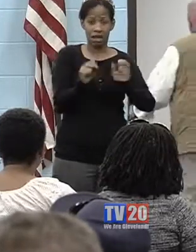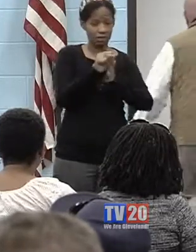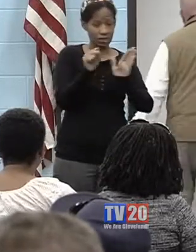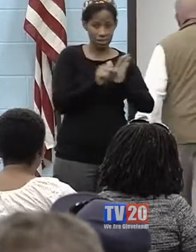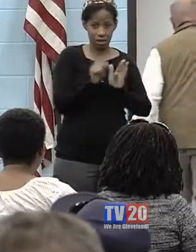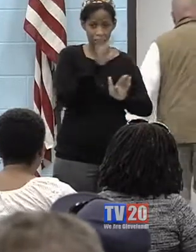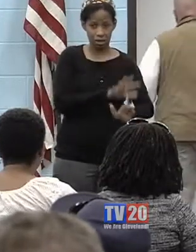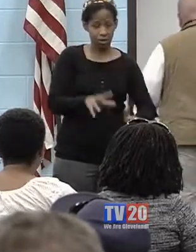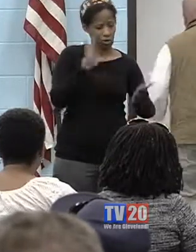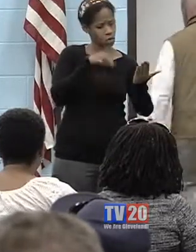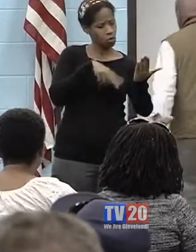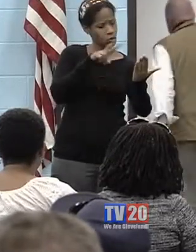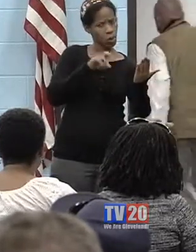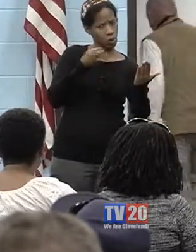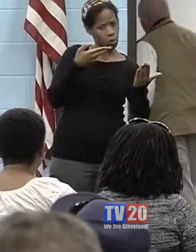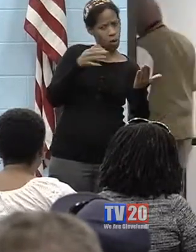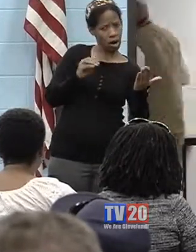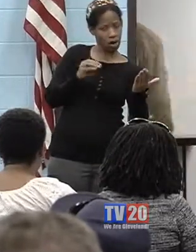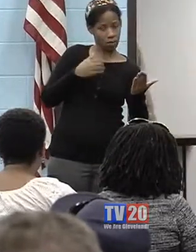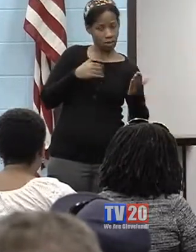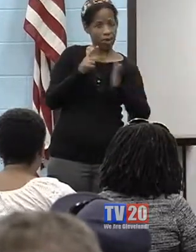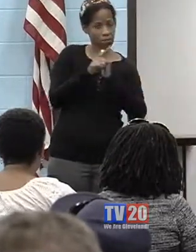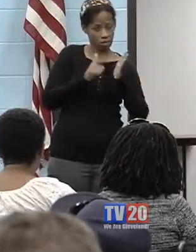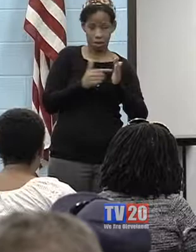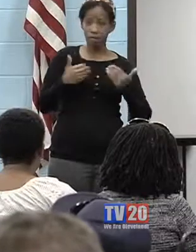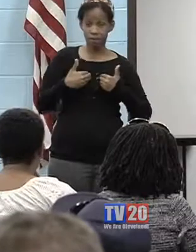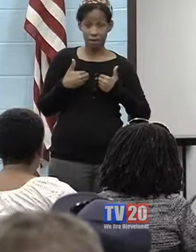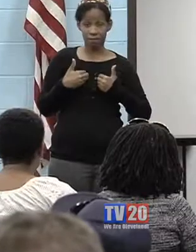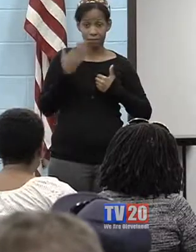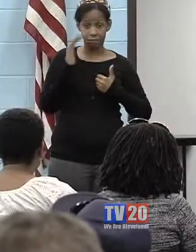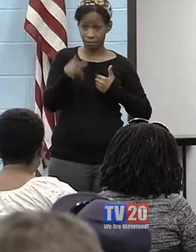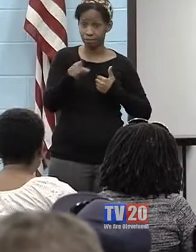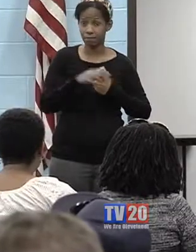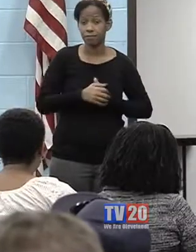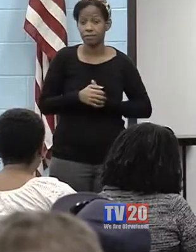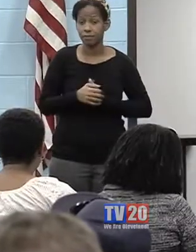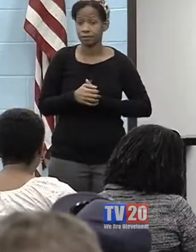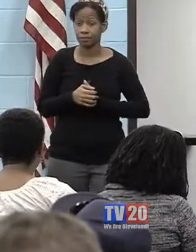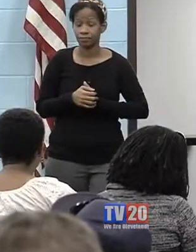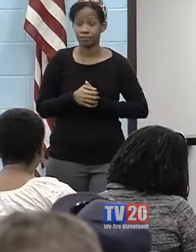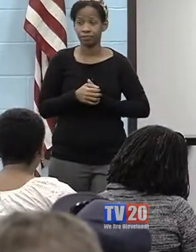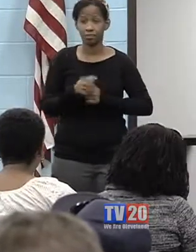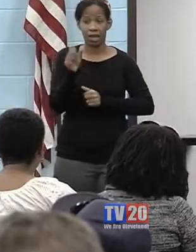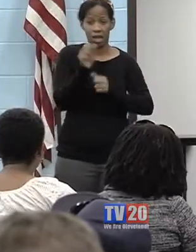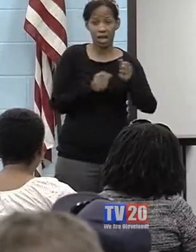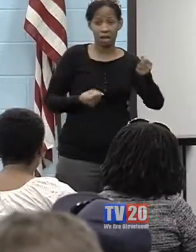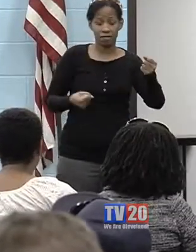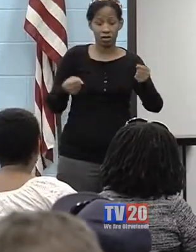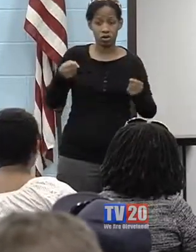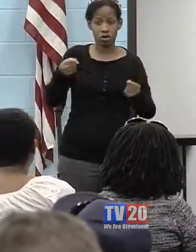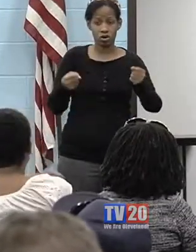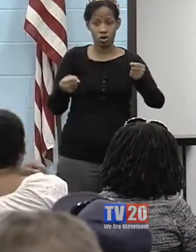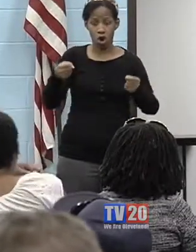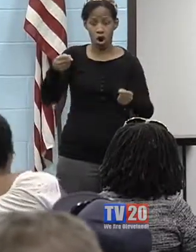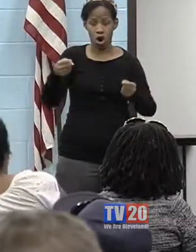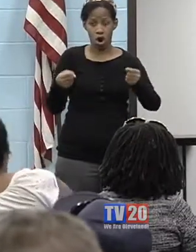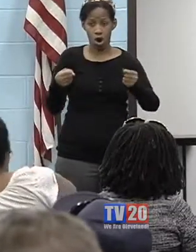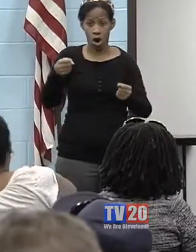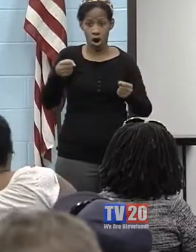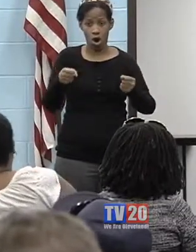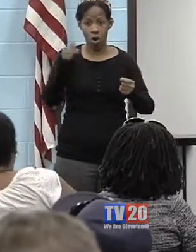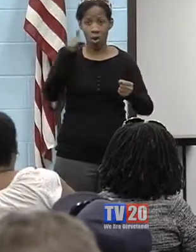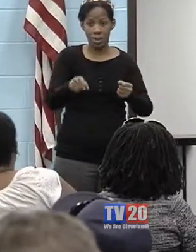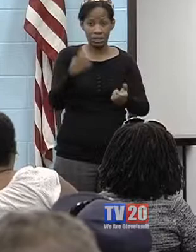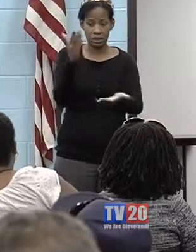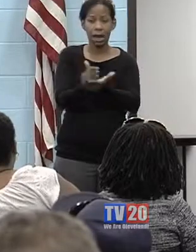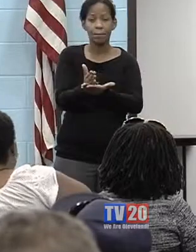has it. Let me read you what Ohio's White Cane Safety Law is. The driver of every vehicle shall yield the right of way to